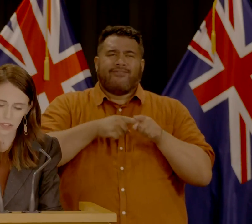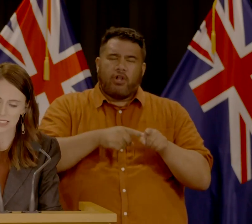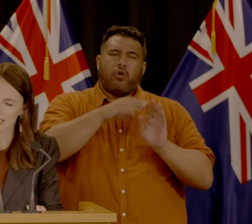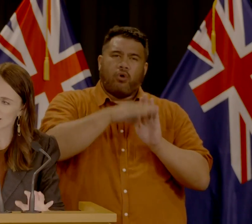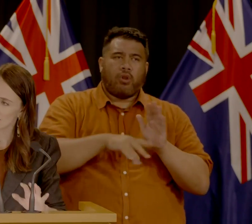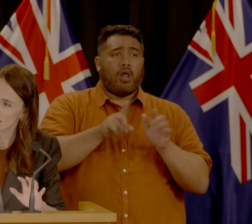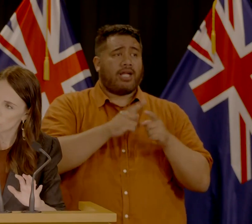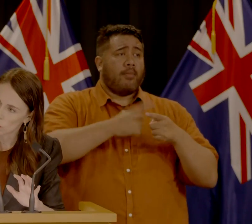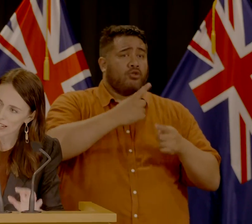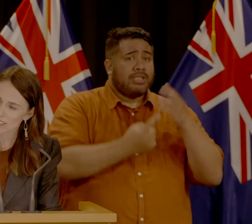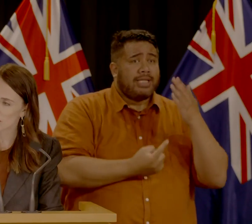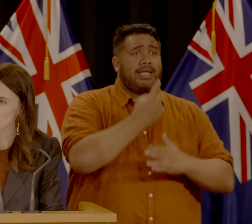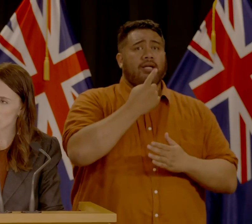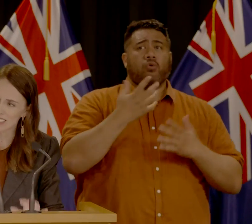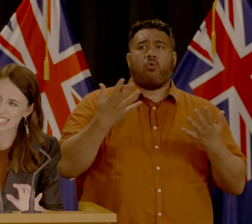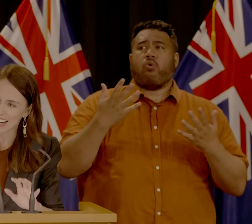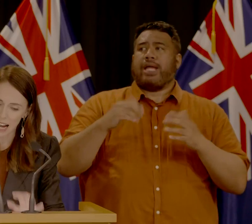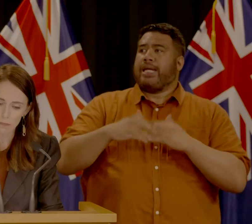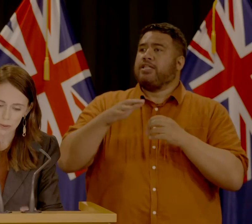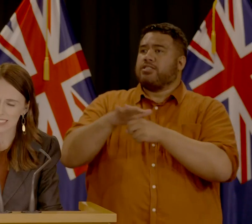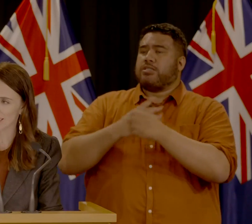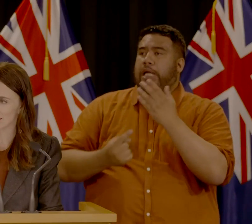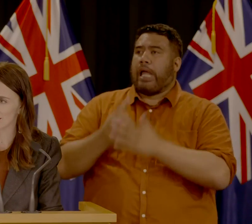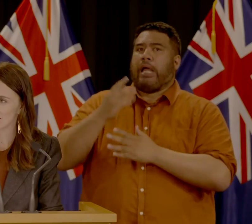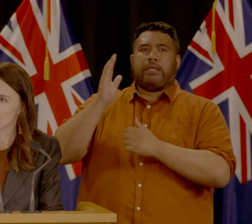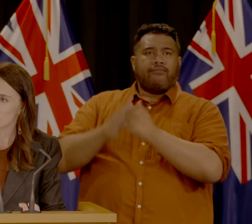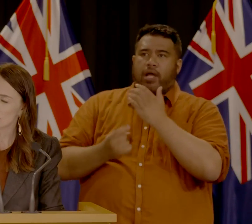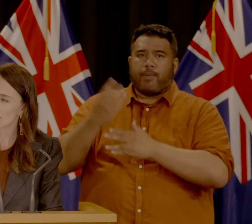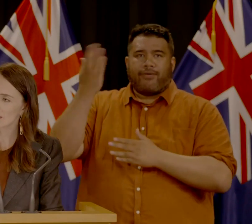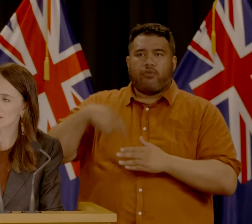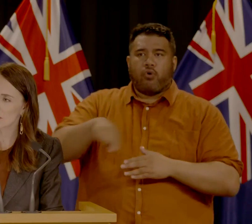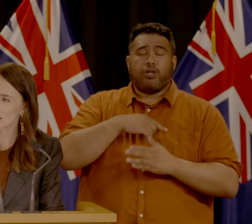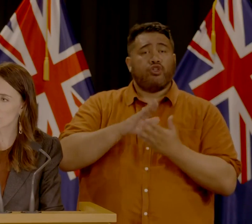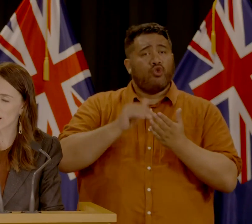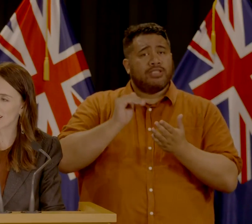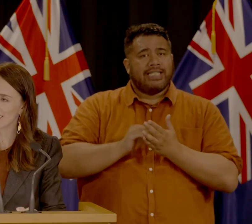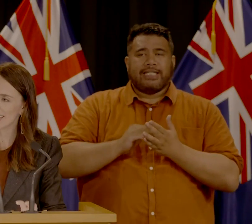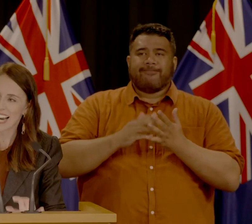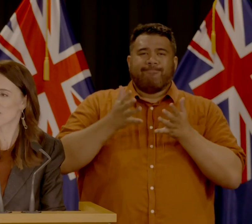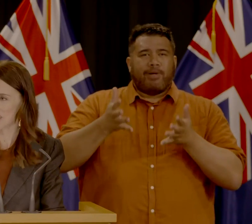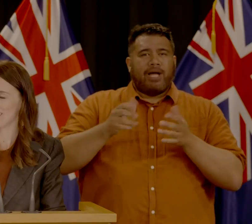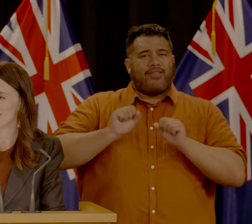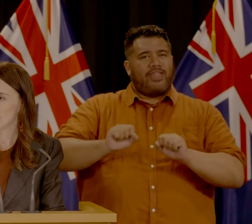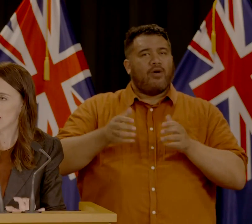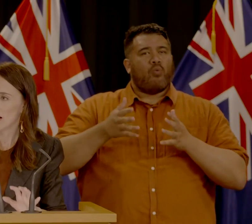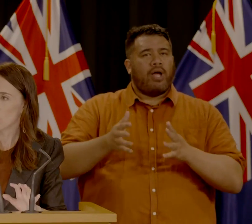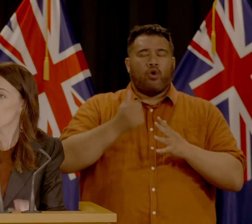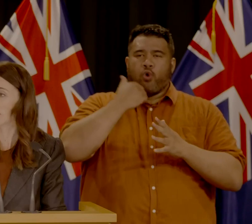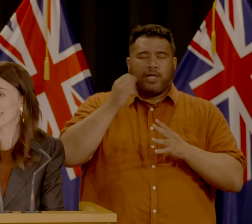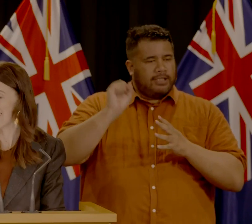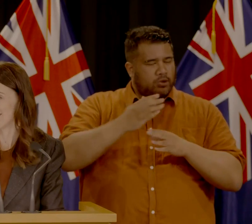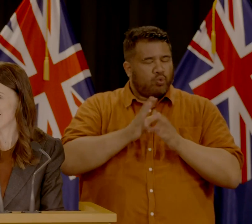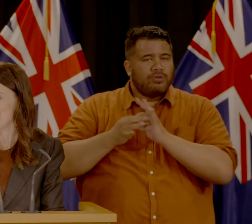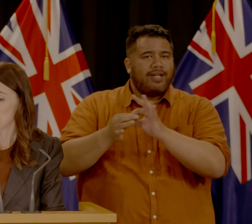have emergencies, when we have situations that are unprecedented, New Zealanders just by nature